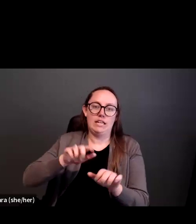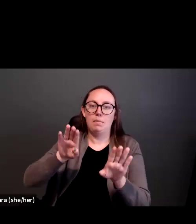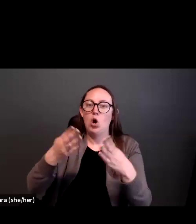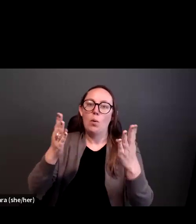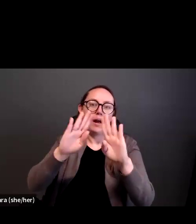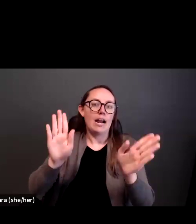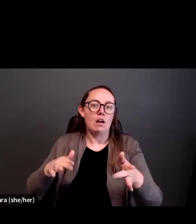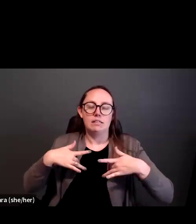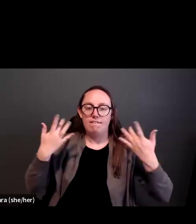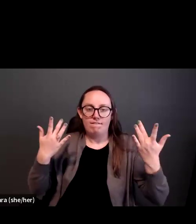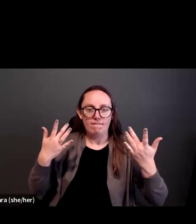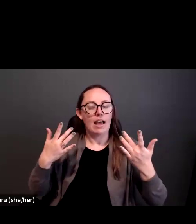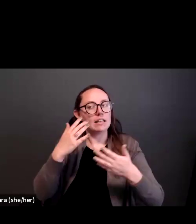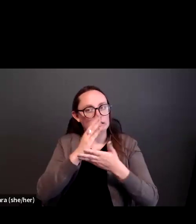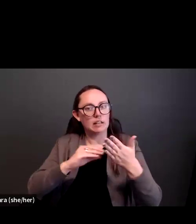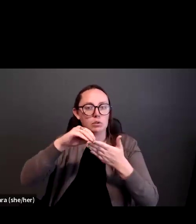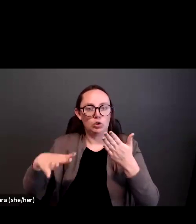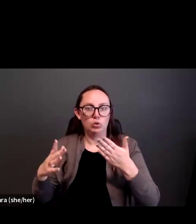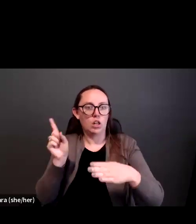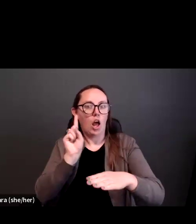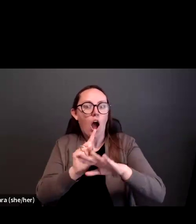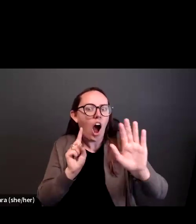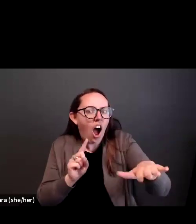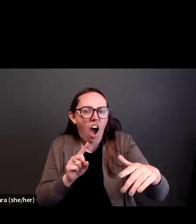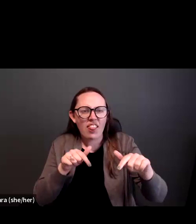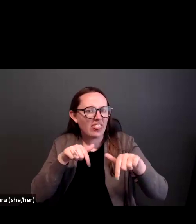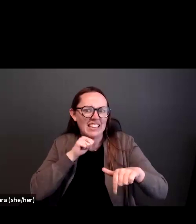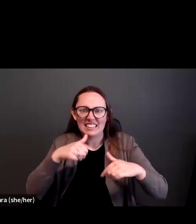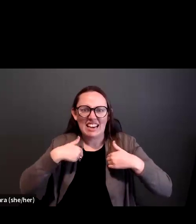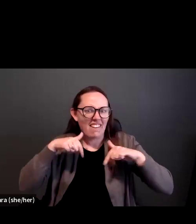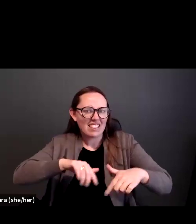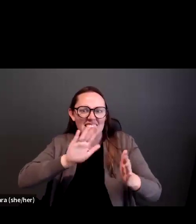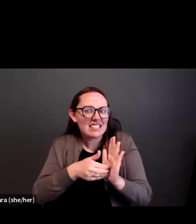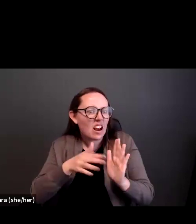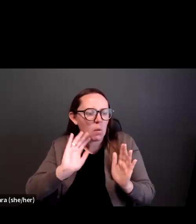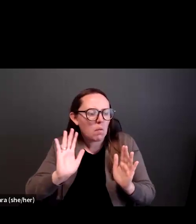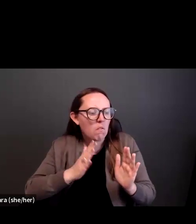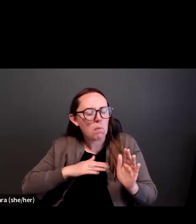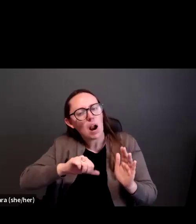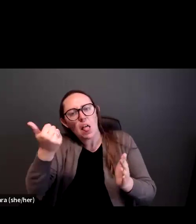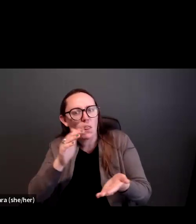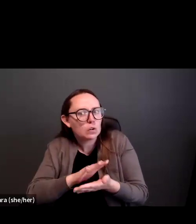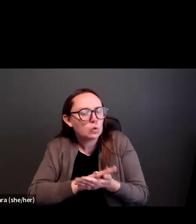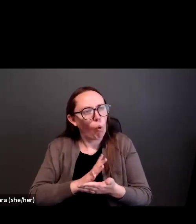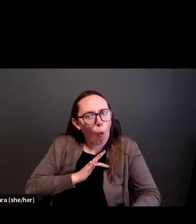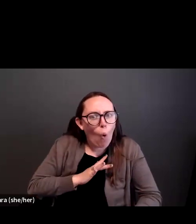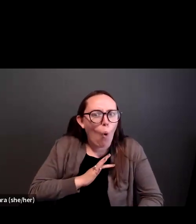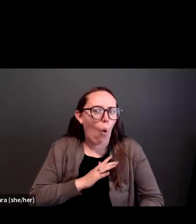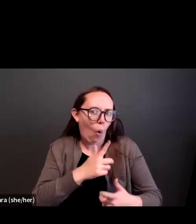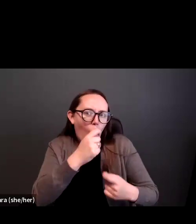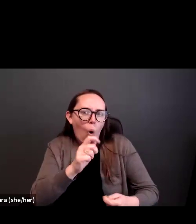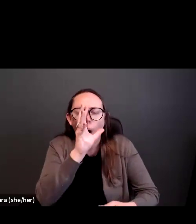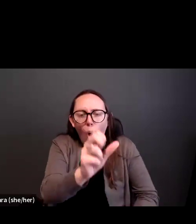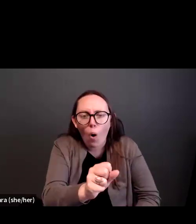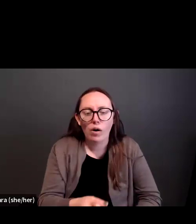Yeah. Yeah, it's. Terminology is hard. And I think it's hard too, to want to name it something too, and then also let